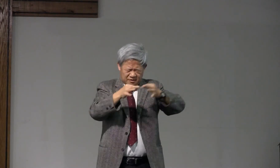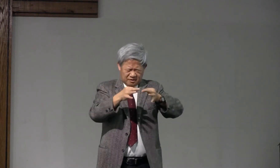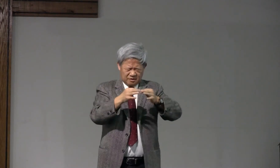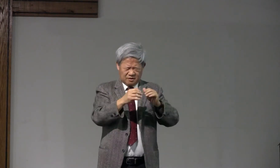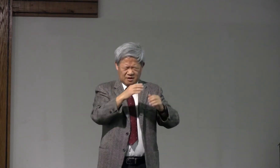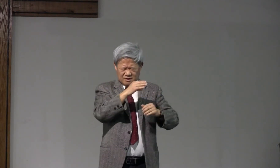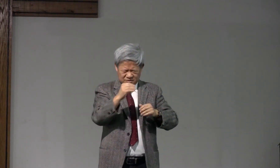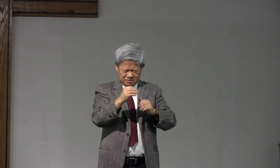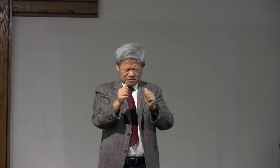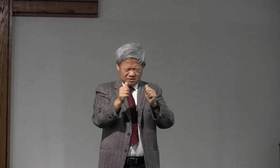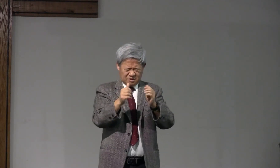walking with God.